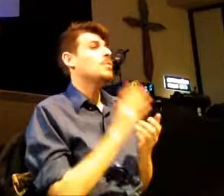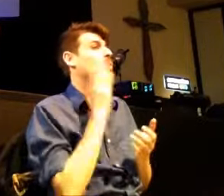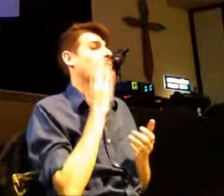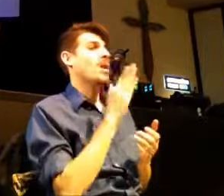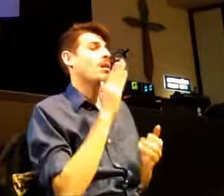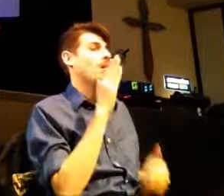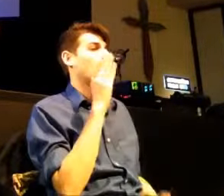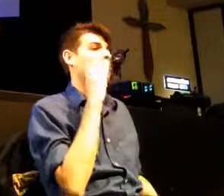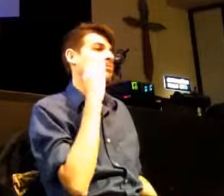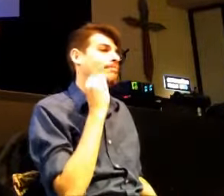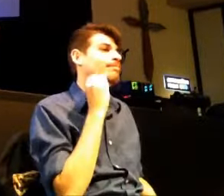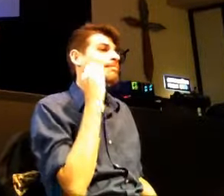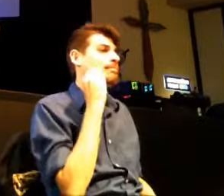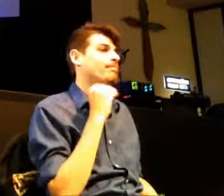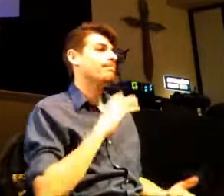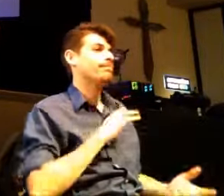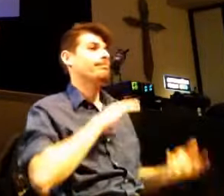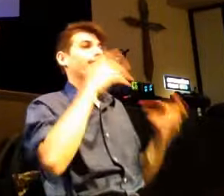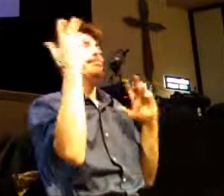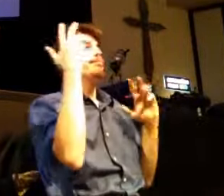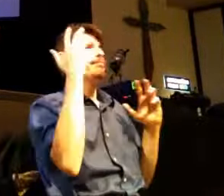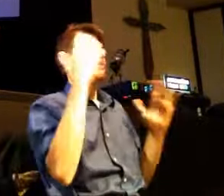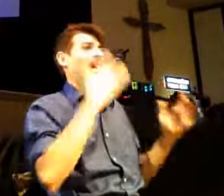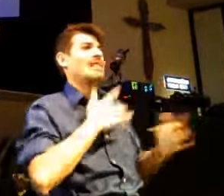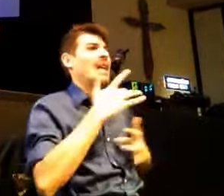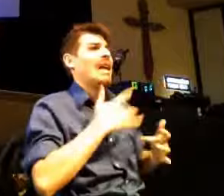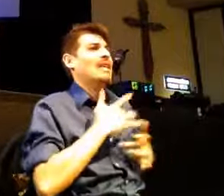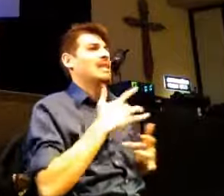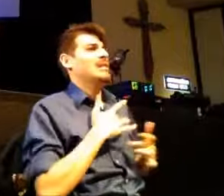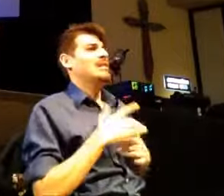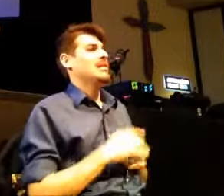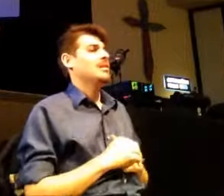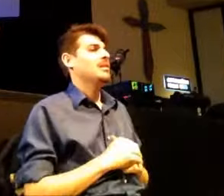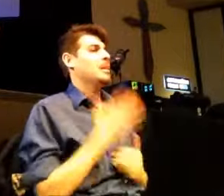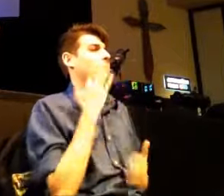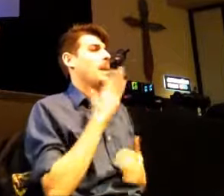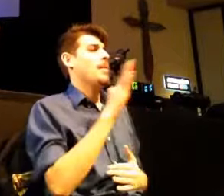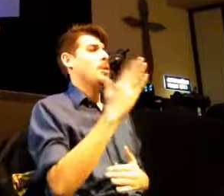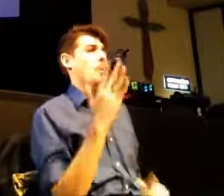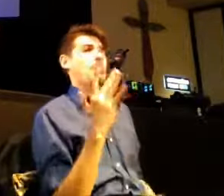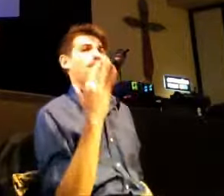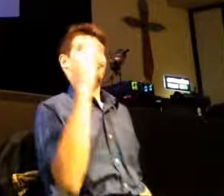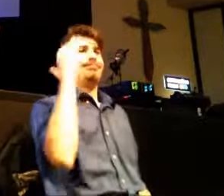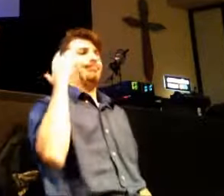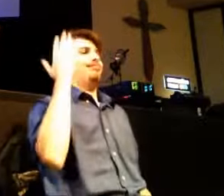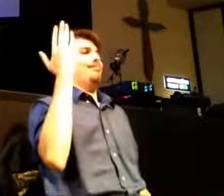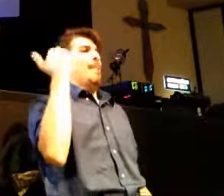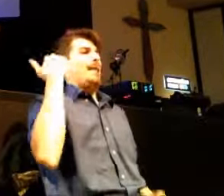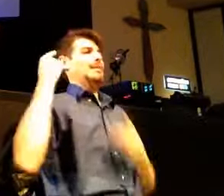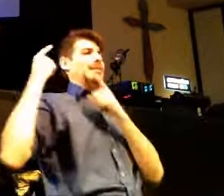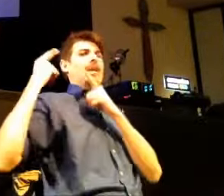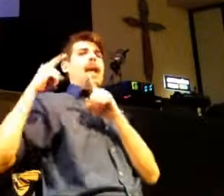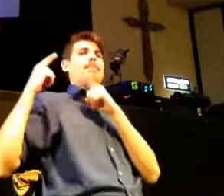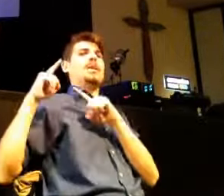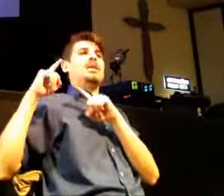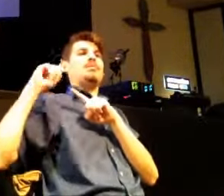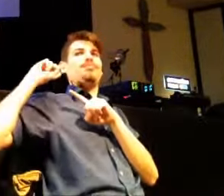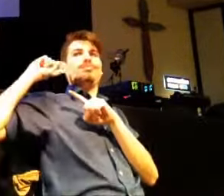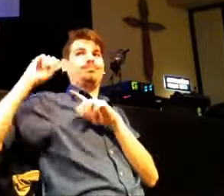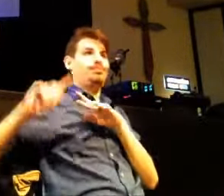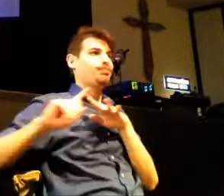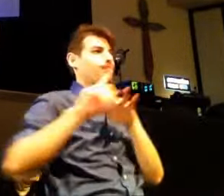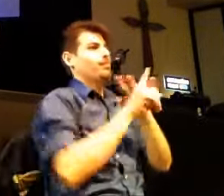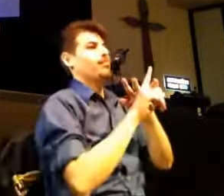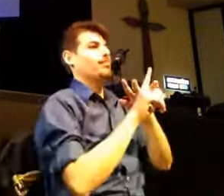where maybe your past comes to haunt you a little bit. Maybe you had